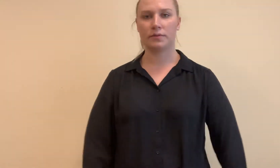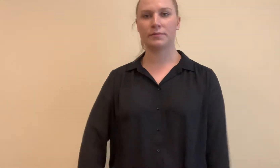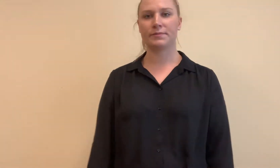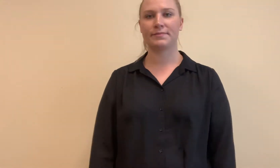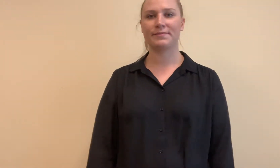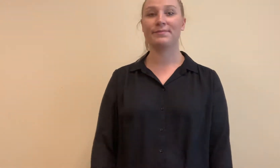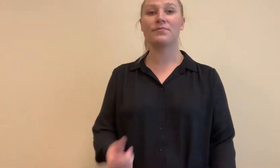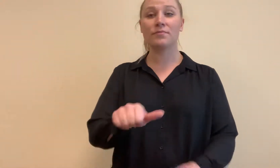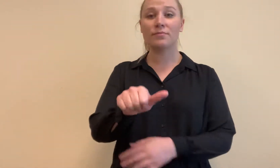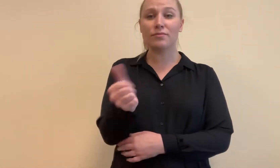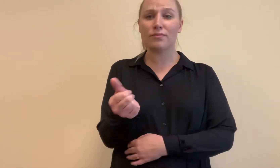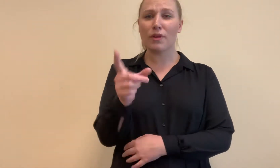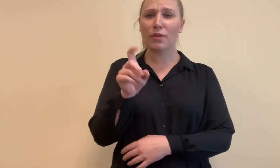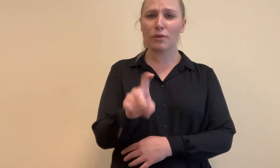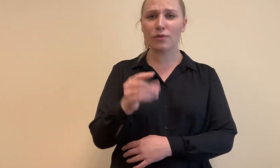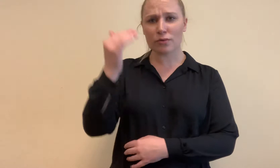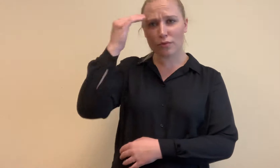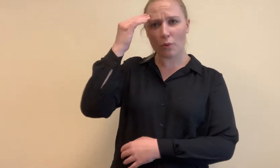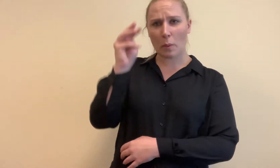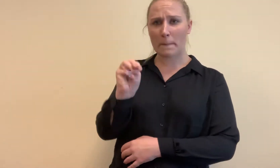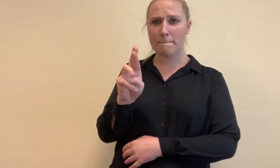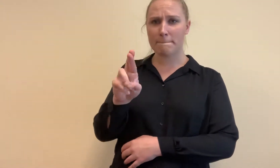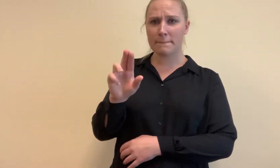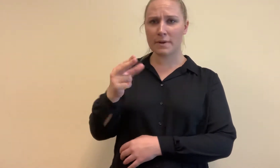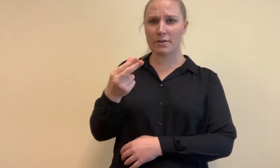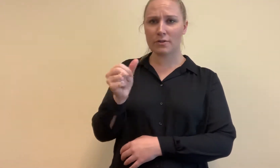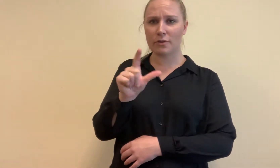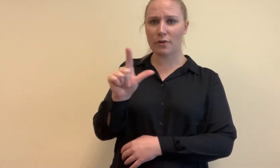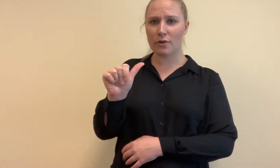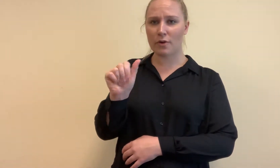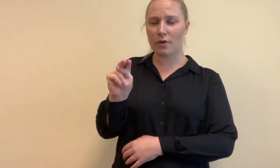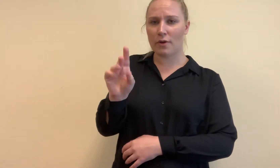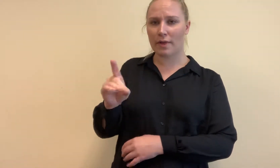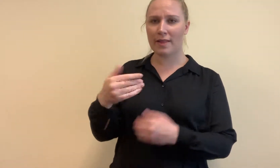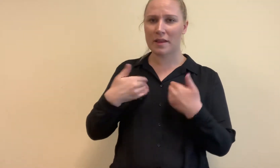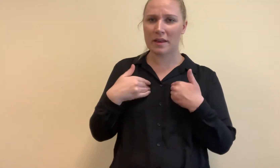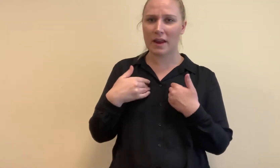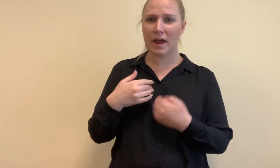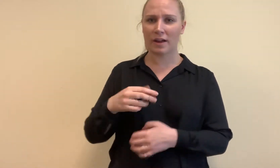But any other questions from the audience? I know Mr. Holland he had a second one.